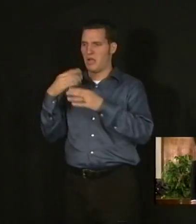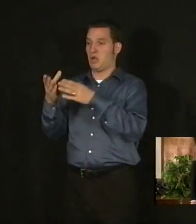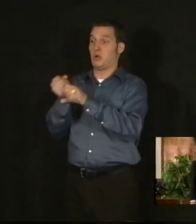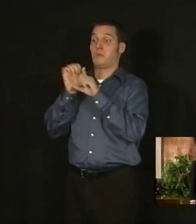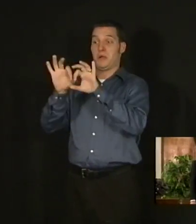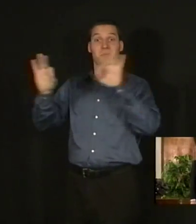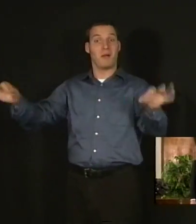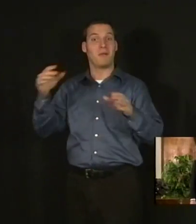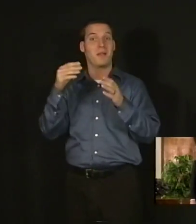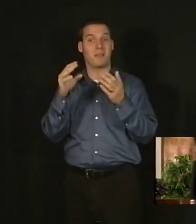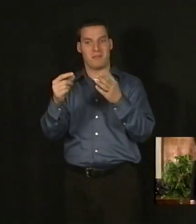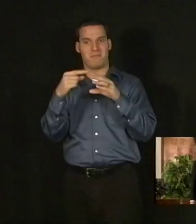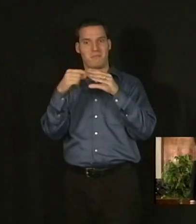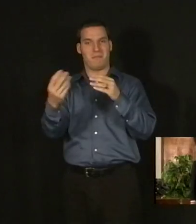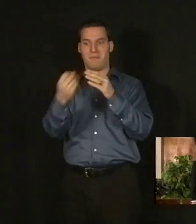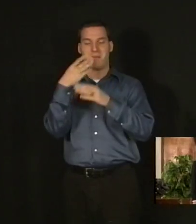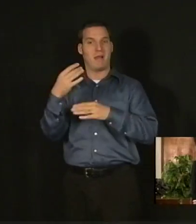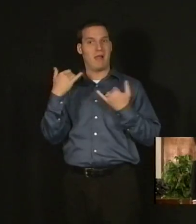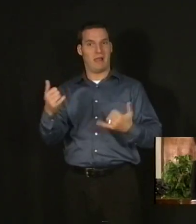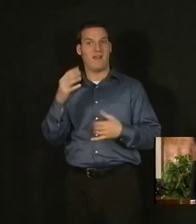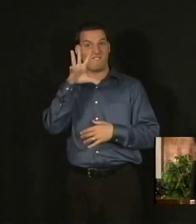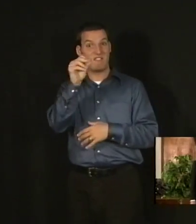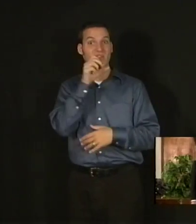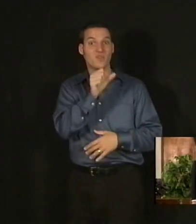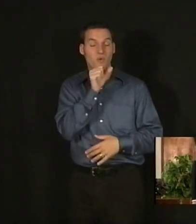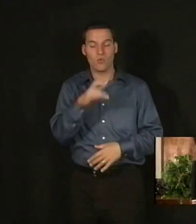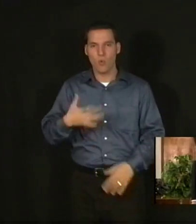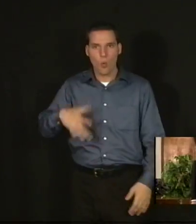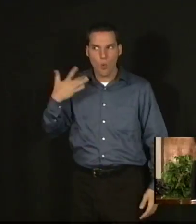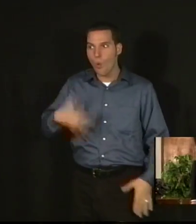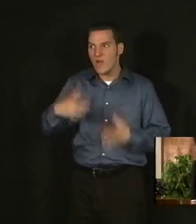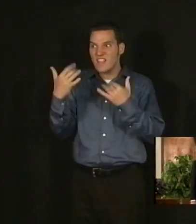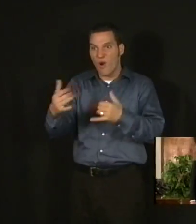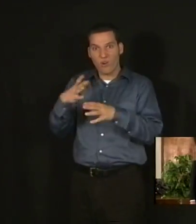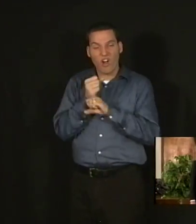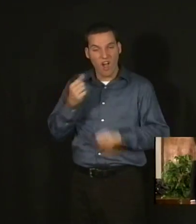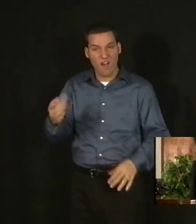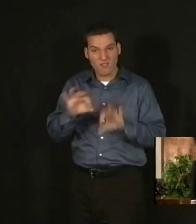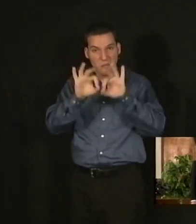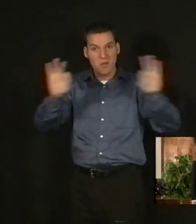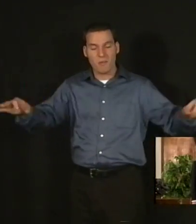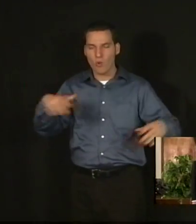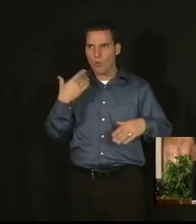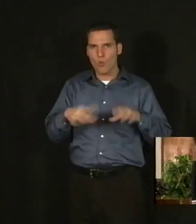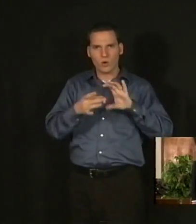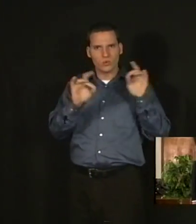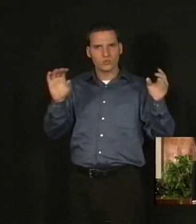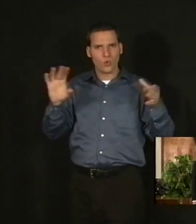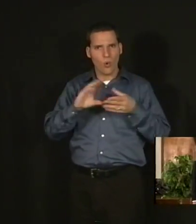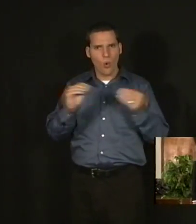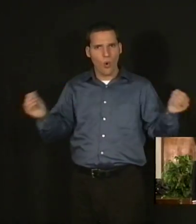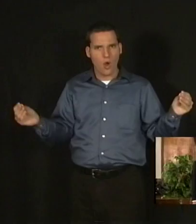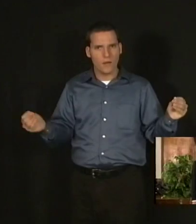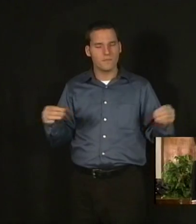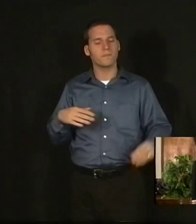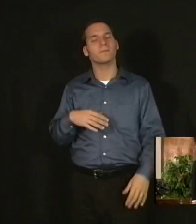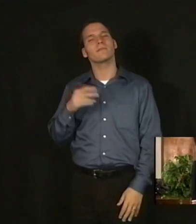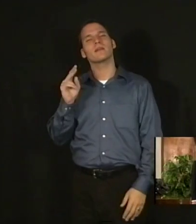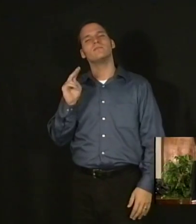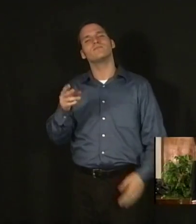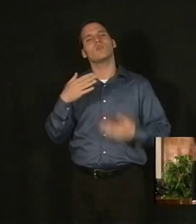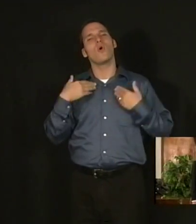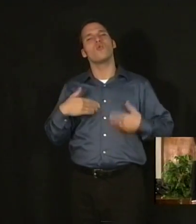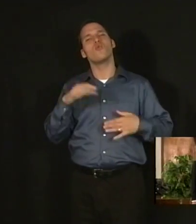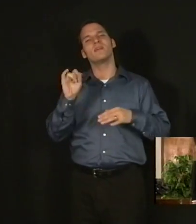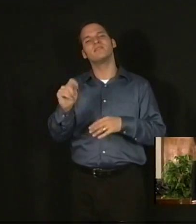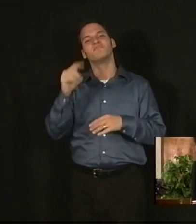said, "I just got my diploma in the mail. What do you think, Brother Hovind?" I said, "Wow." What a story. See,